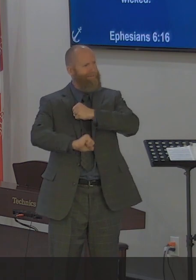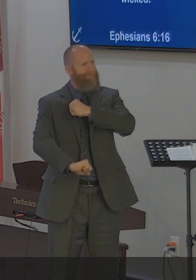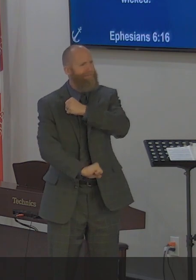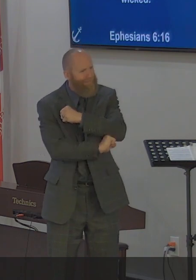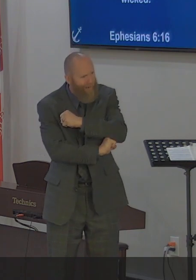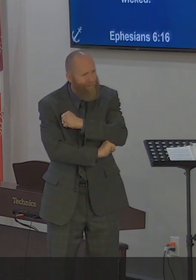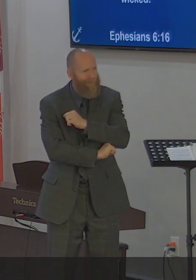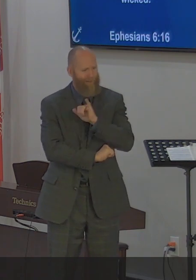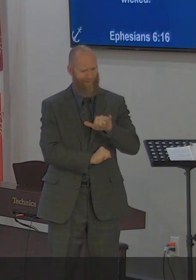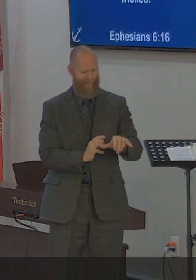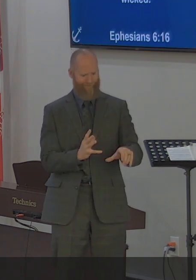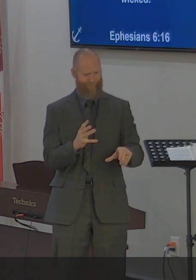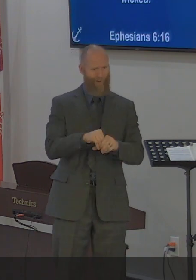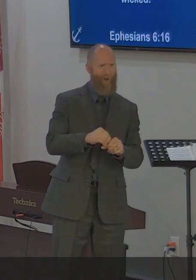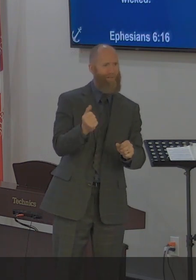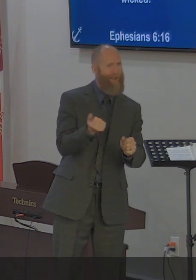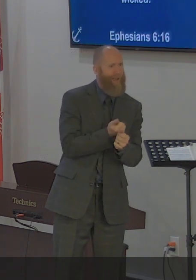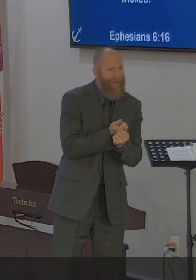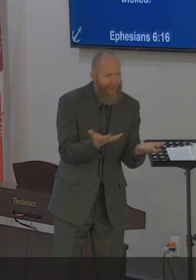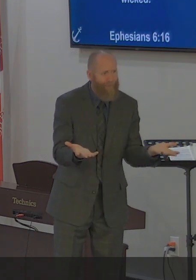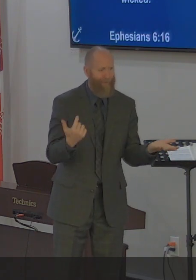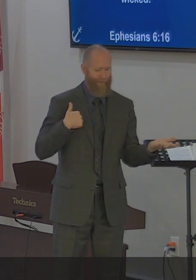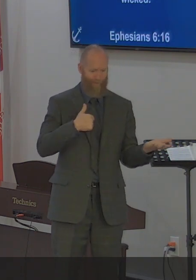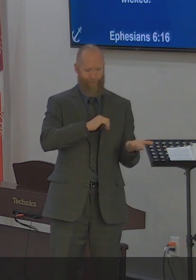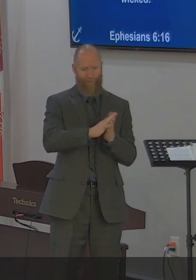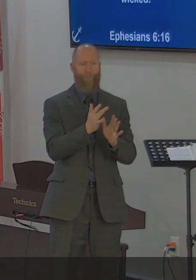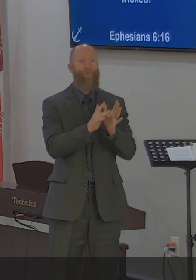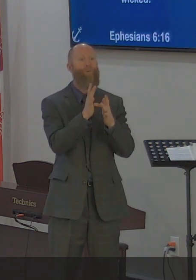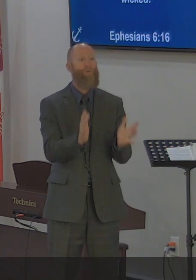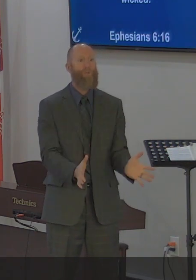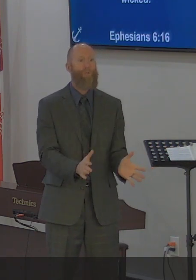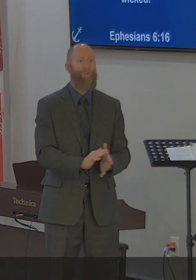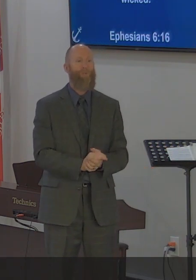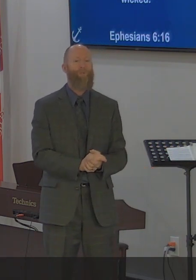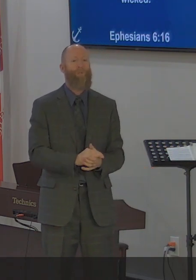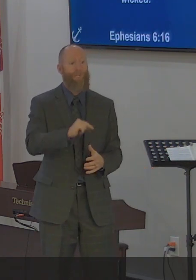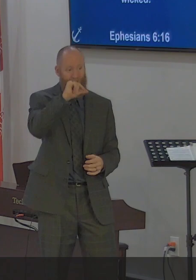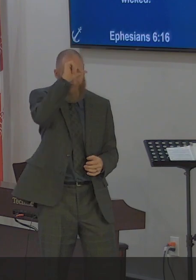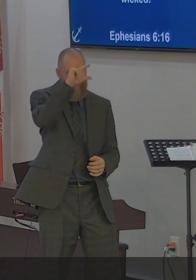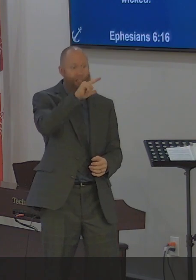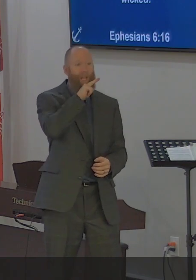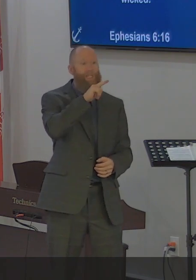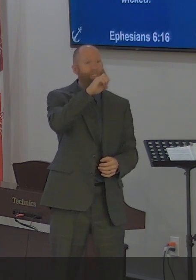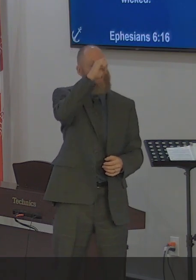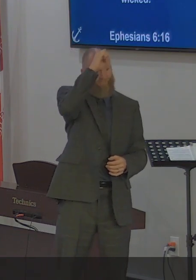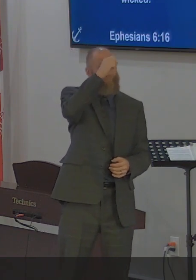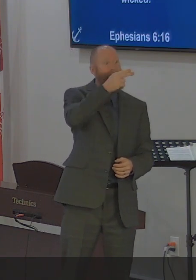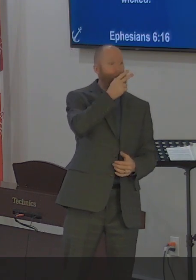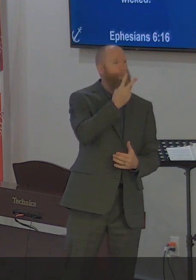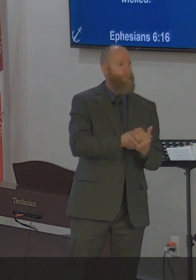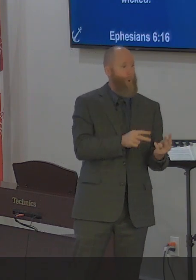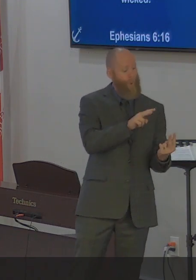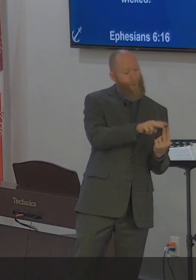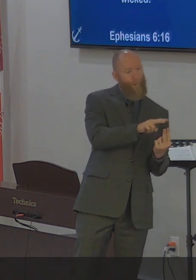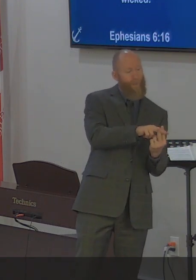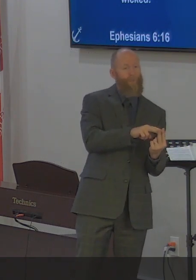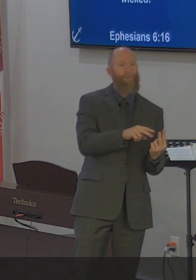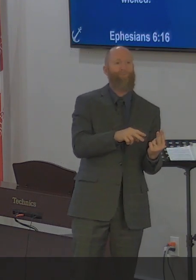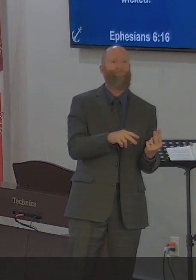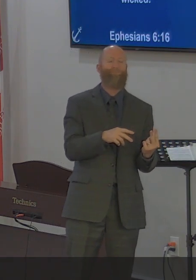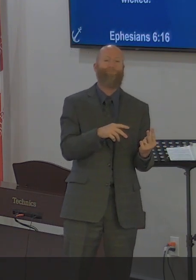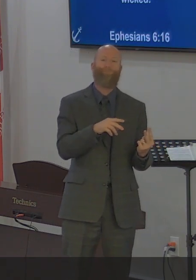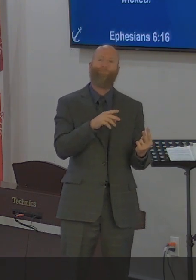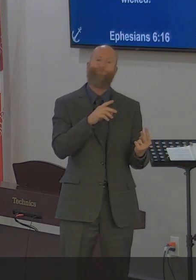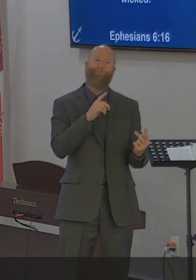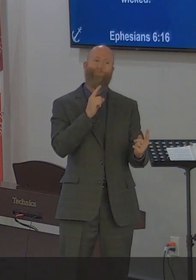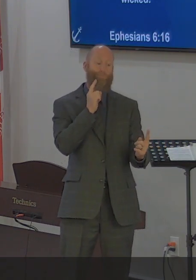a part of everything that is about being a Christian. There in Galatians and Ephesians, you know, two great passages that talk